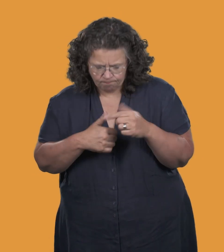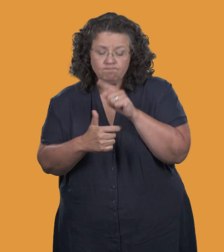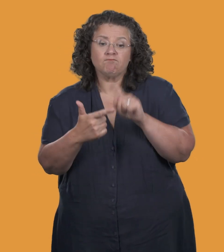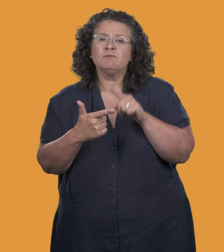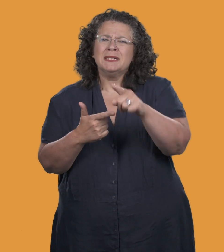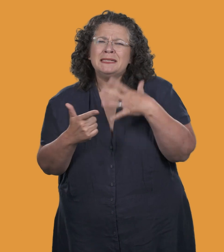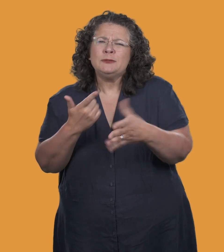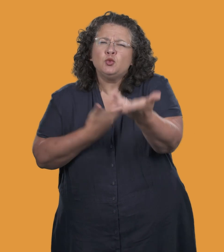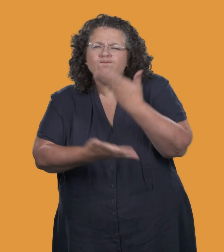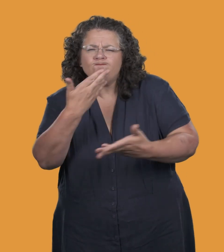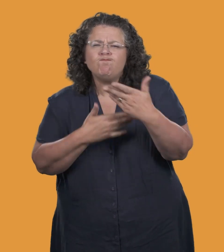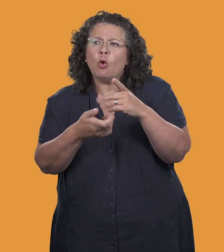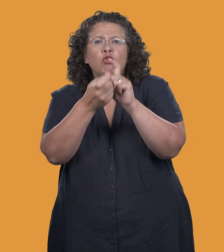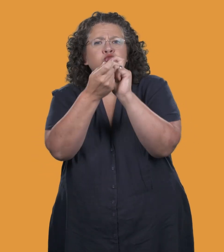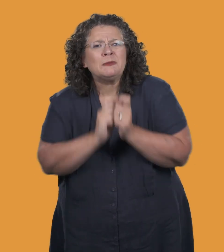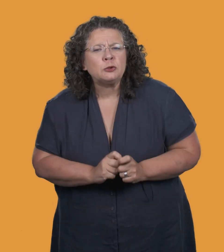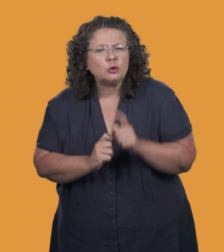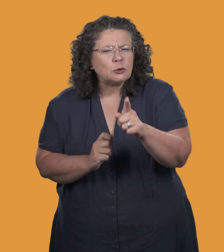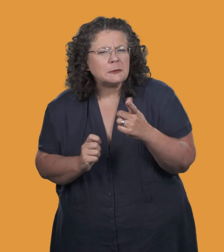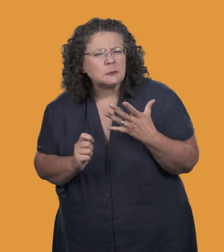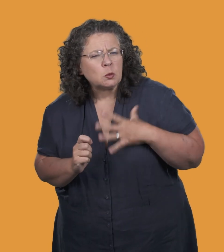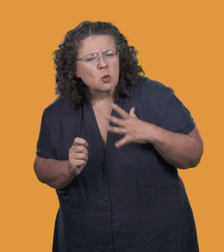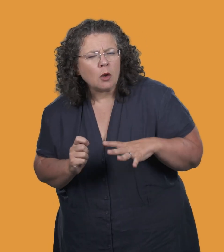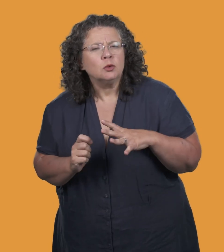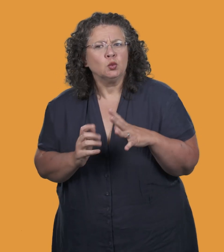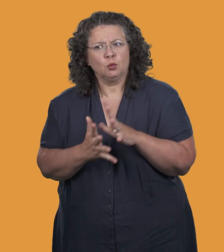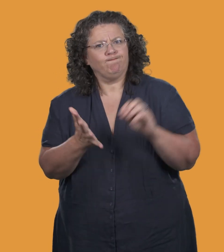the reasonable adjustment you require to overcome the barrier,